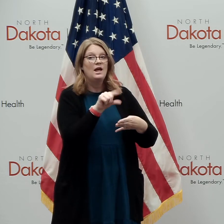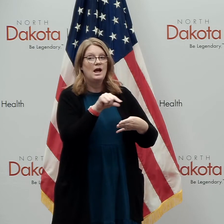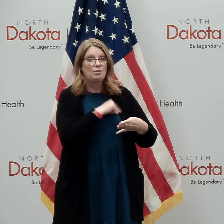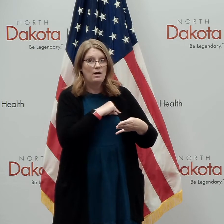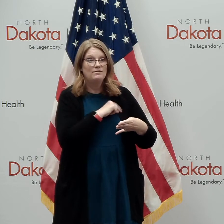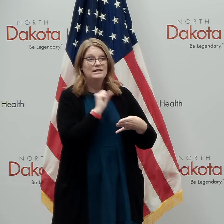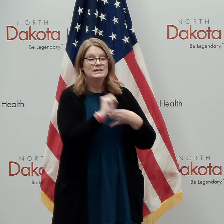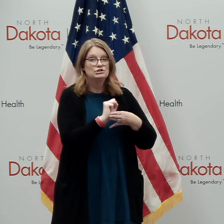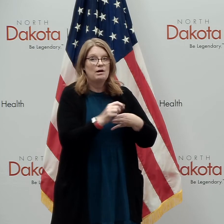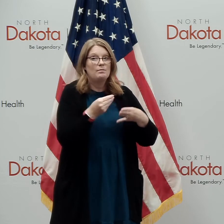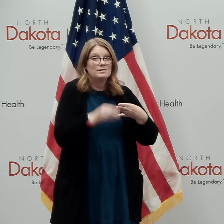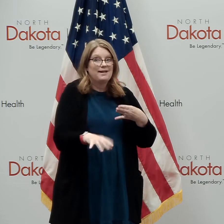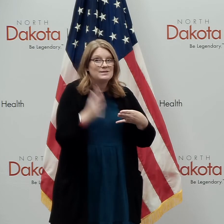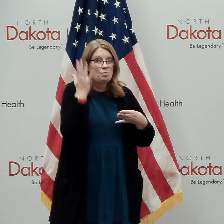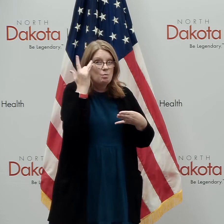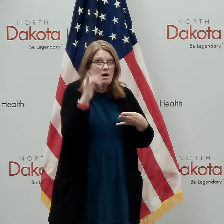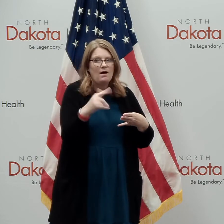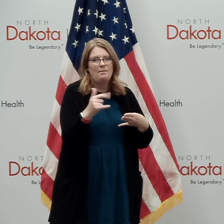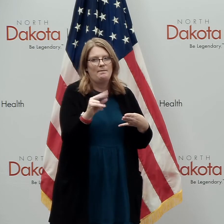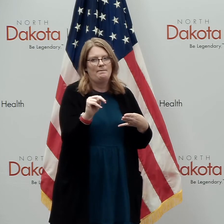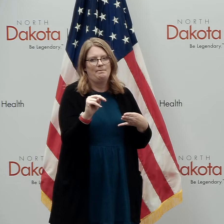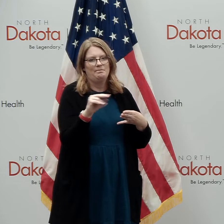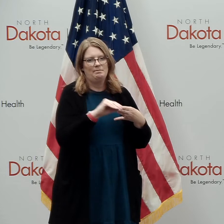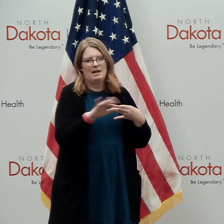was lost due to the pandemic. Okay.